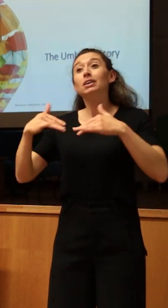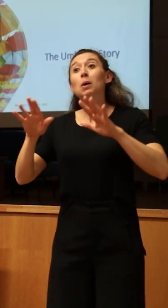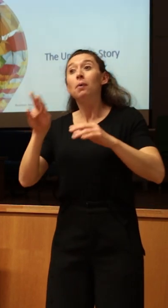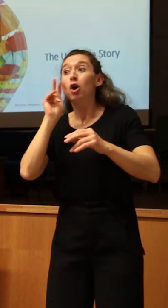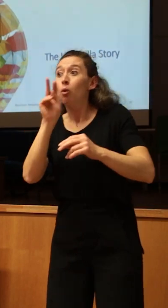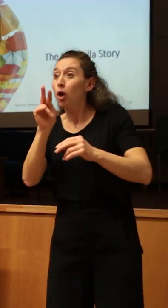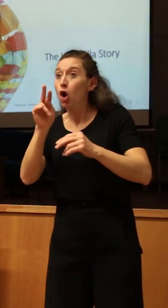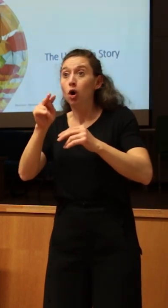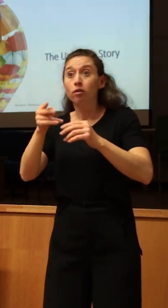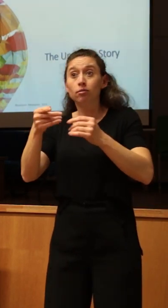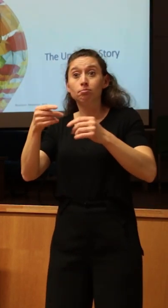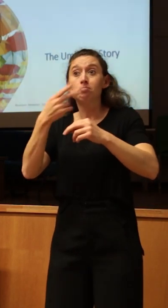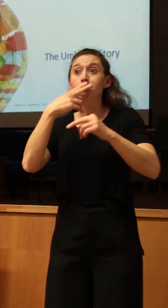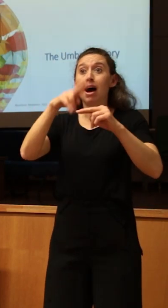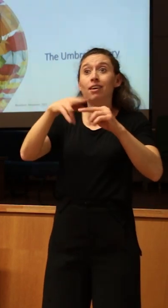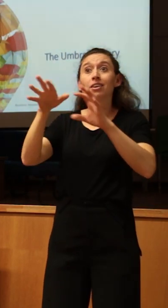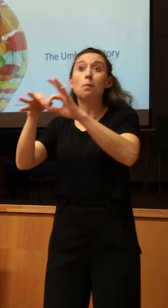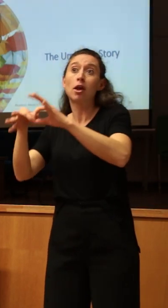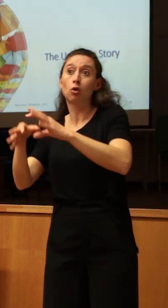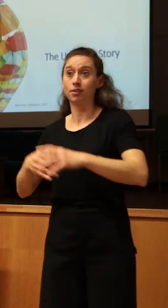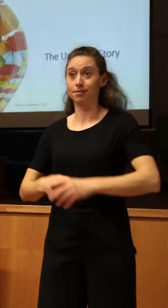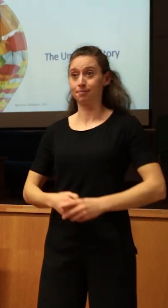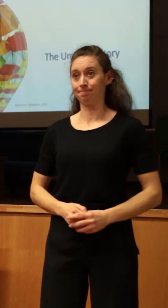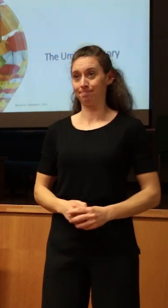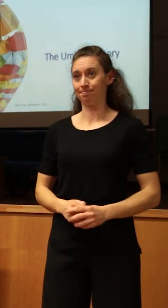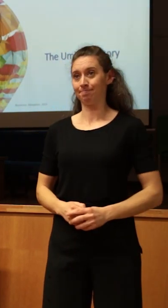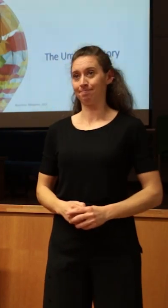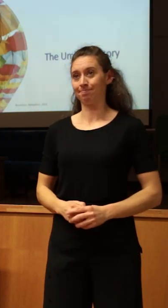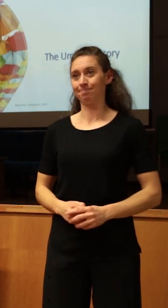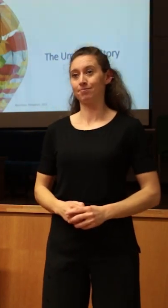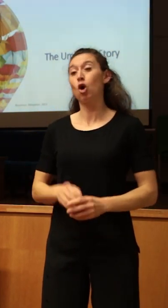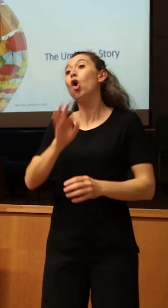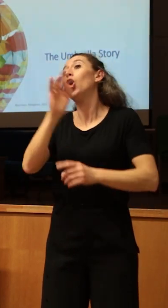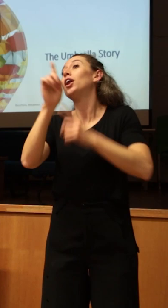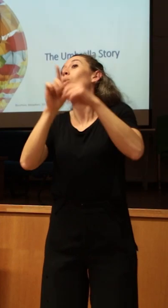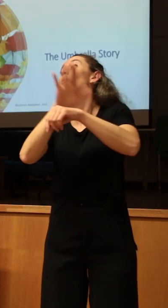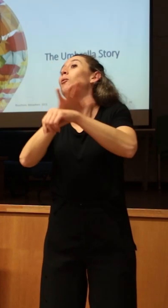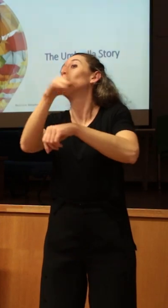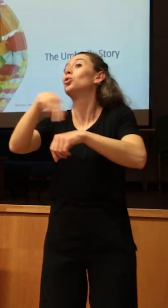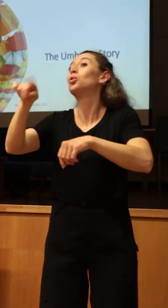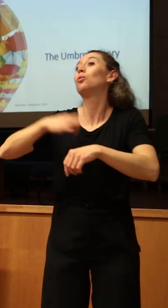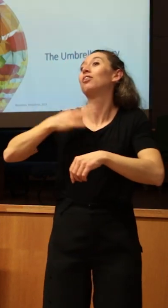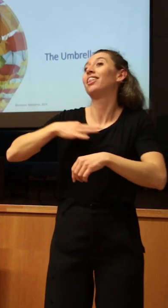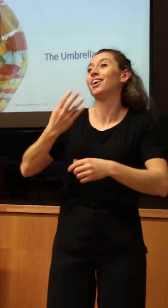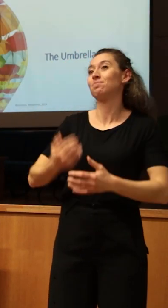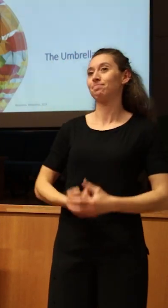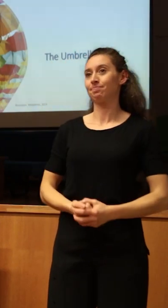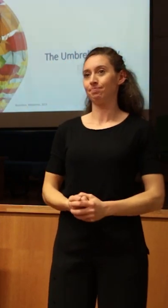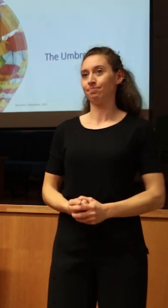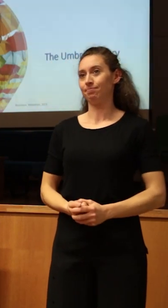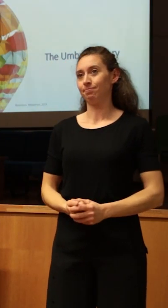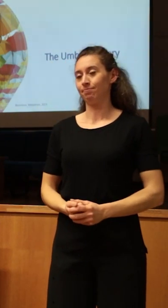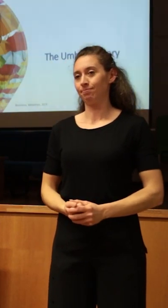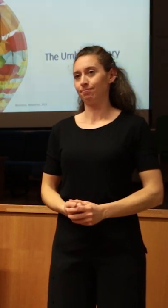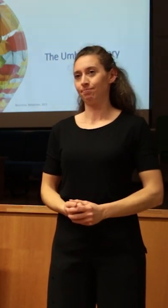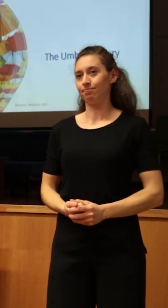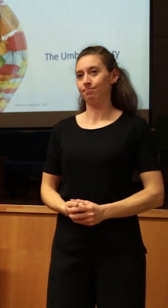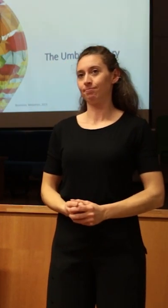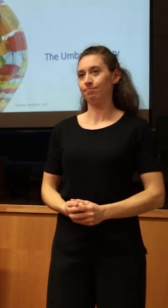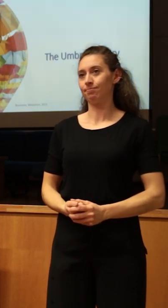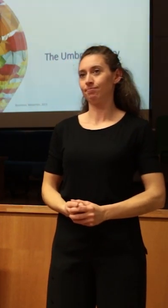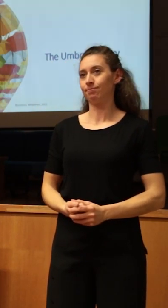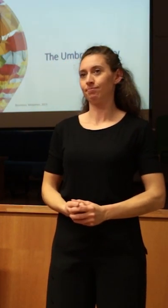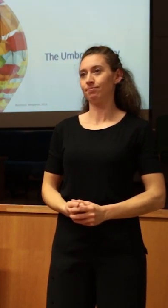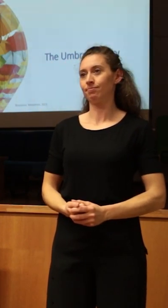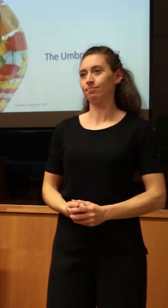los vea en los días venideros in this very non-linear life. O en algún momento de su vida. We are bound to meet because the earth is, you